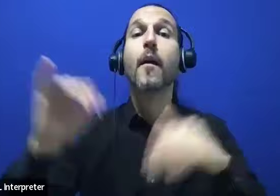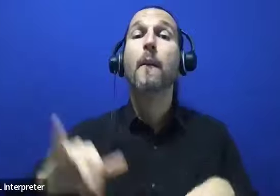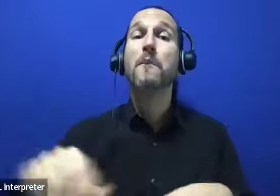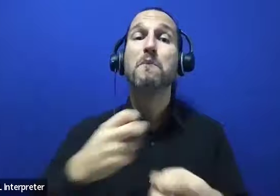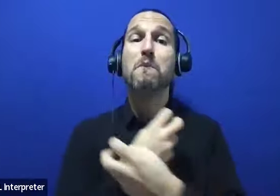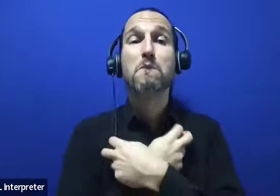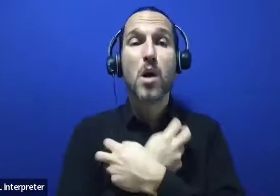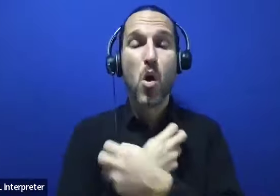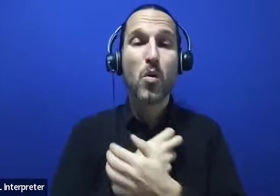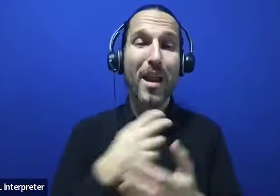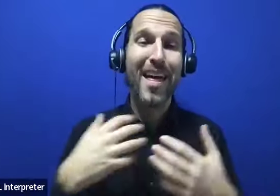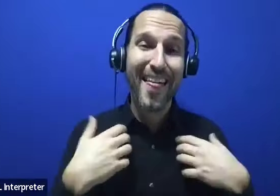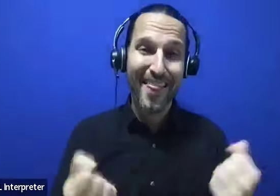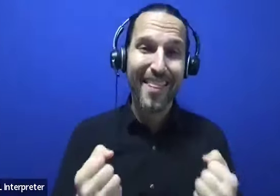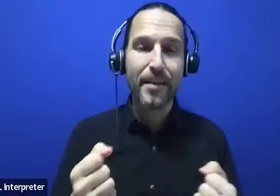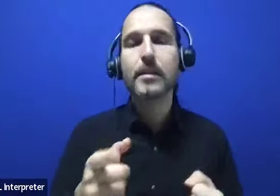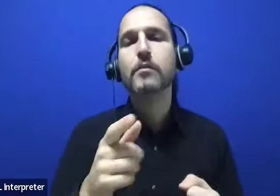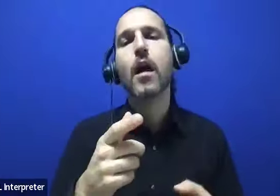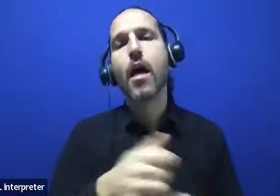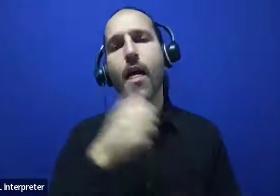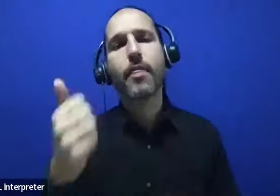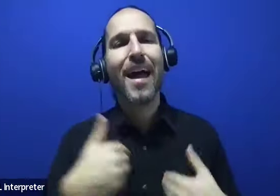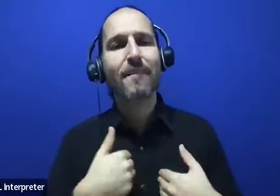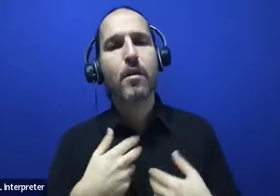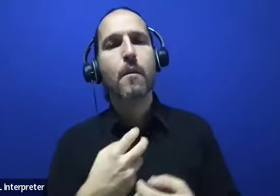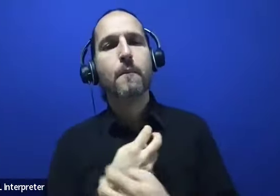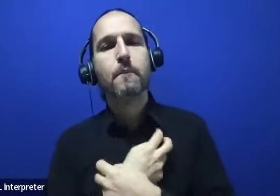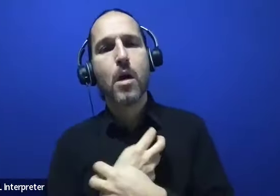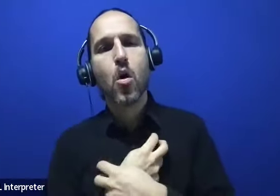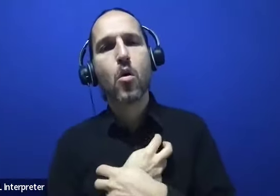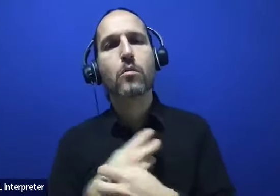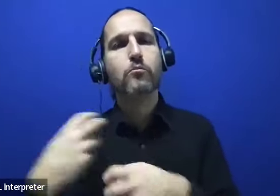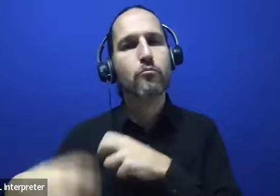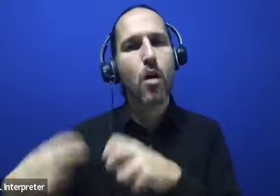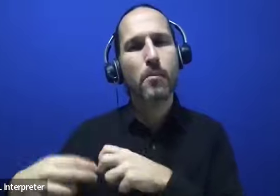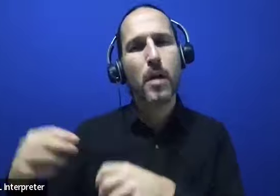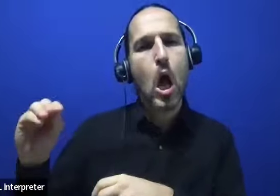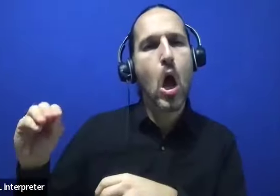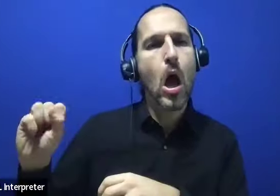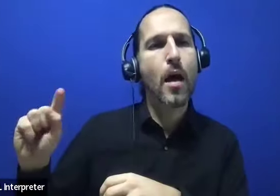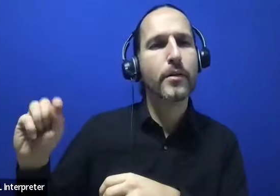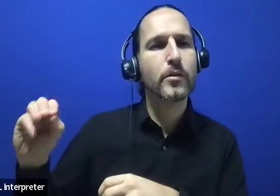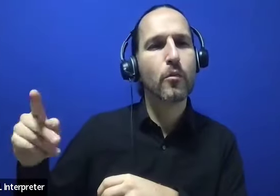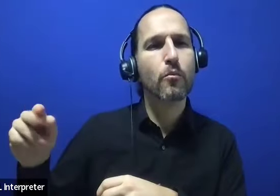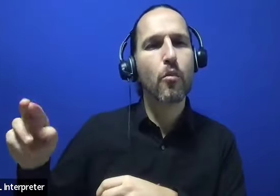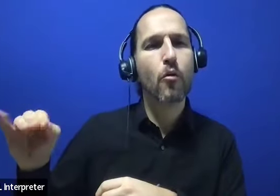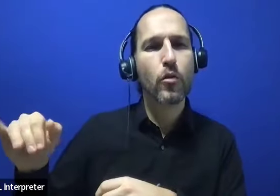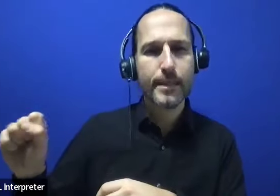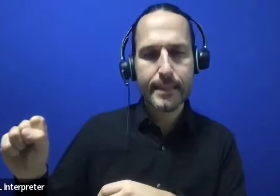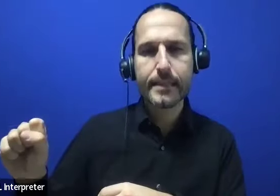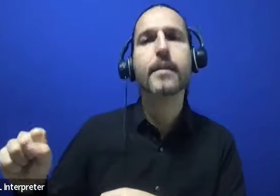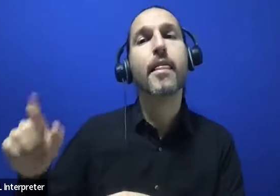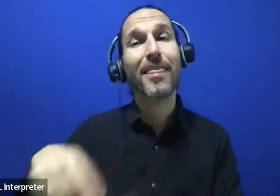not going into puberty. One of the problems is osteoporosis can develop. We've had kids with Charge as young as 10 who are at least